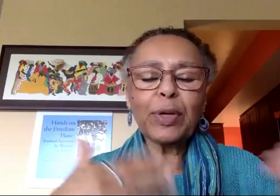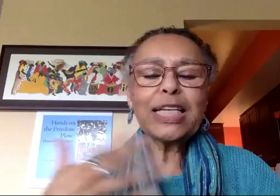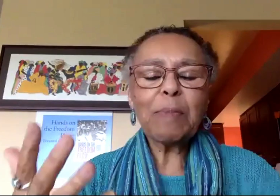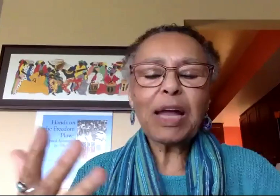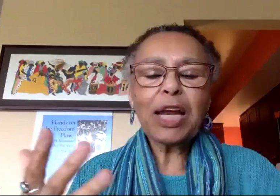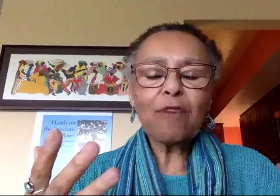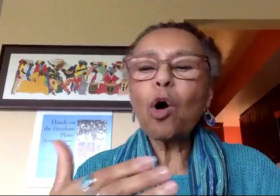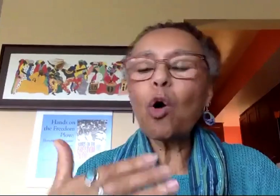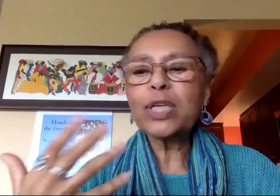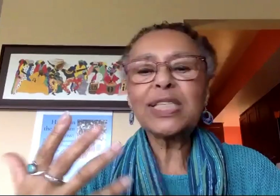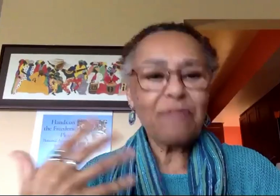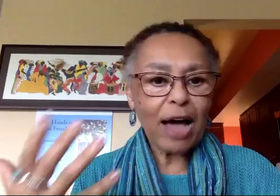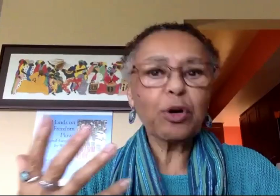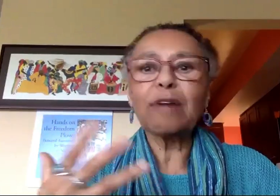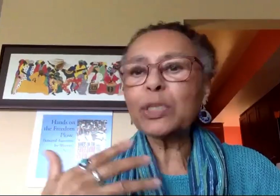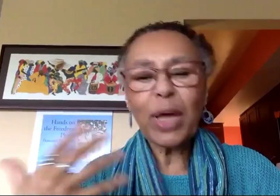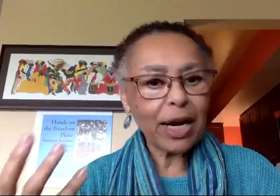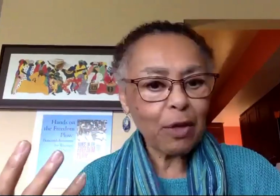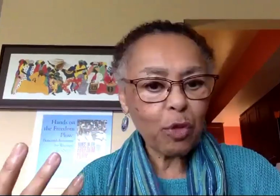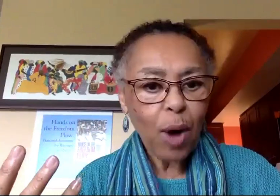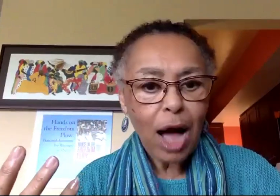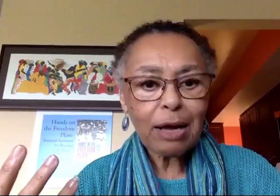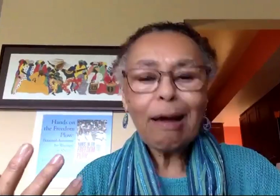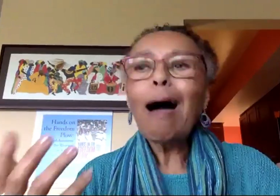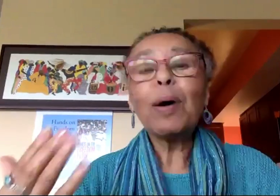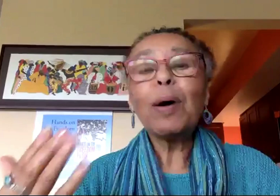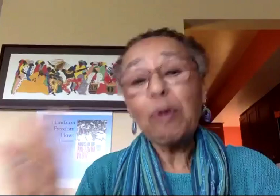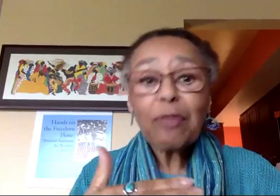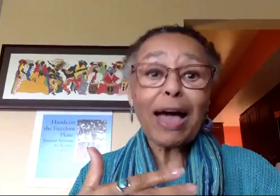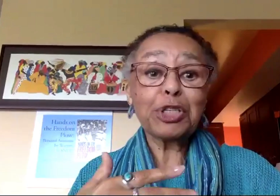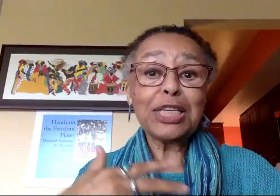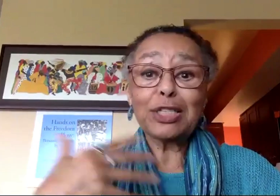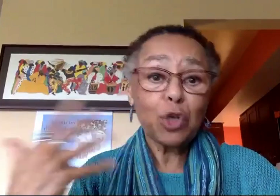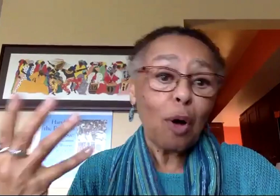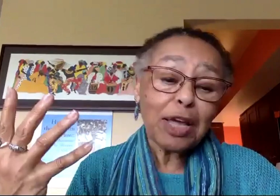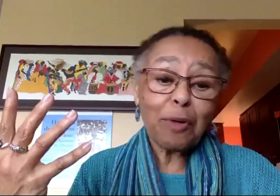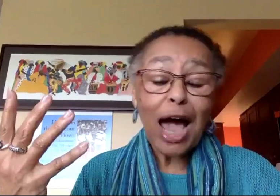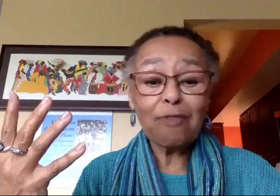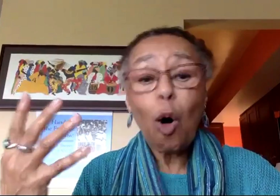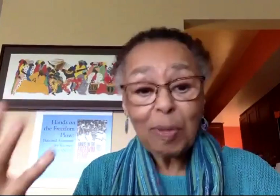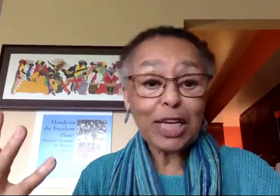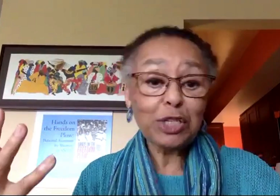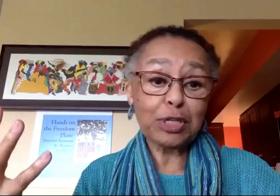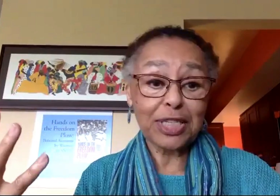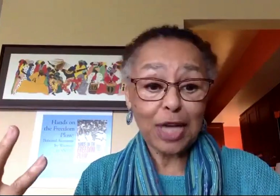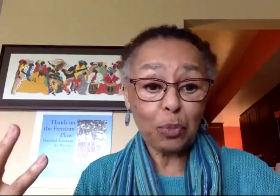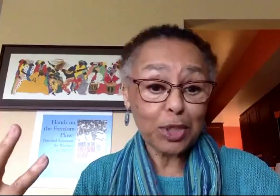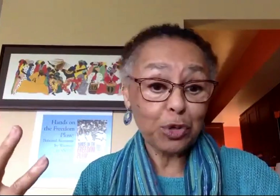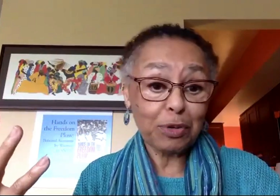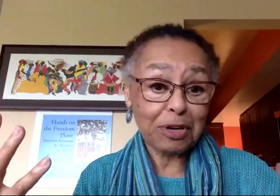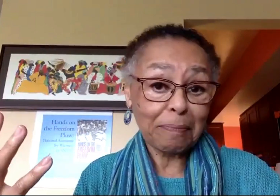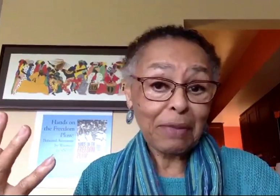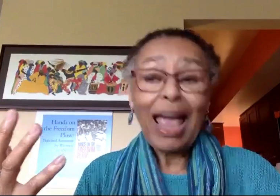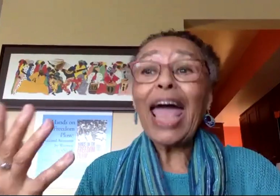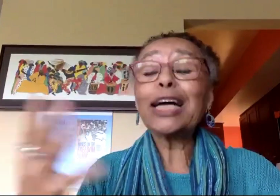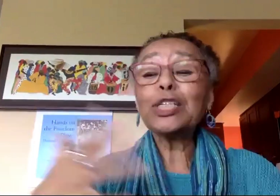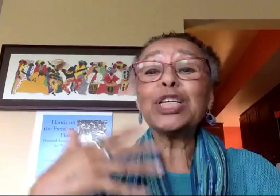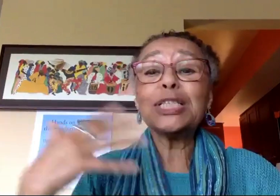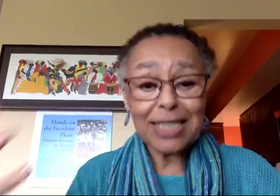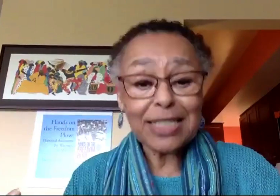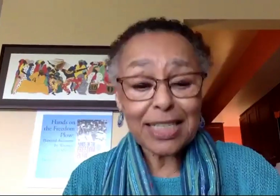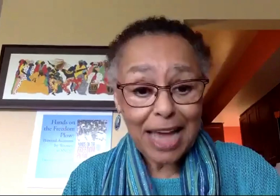and Bernice, many of you know, was the founder of Sweet Honey in the Rock. But before that, she's a song leader out of Albany, Georgia, in Southwest Georgia.